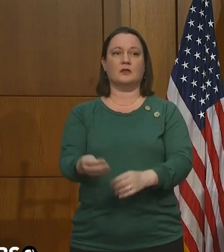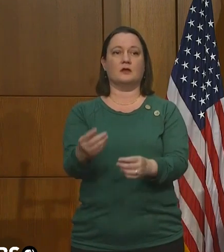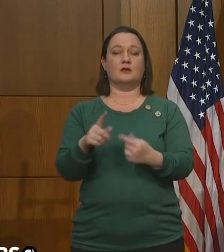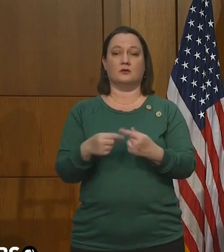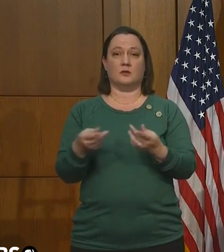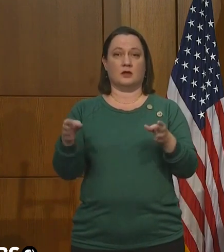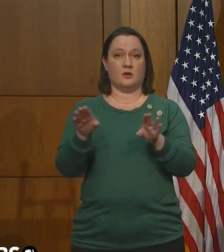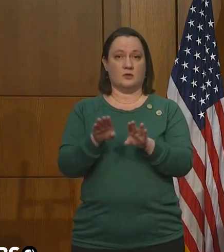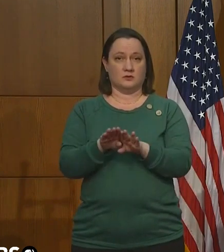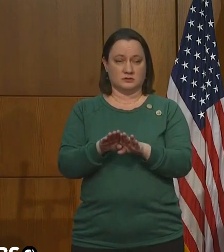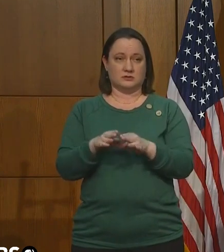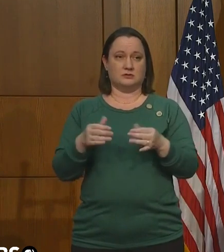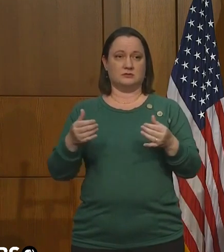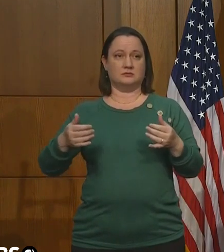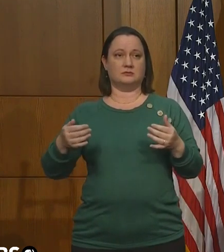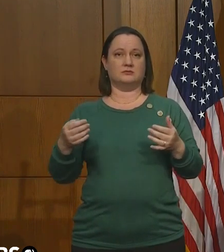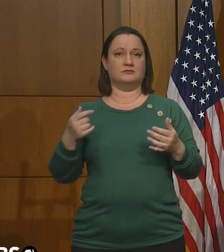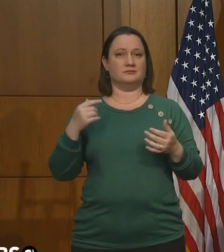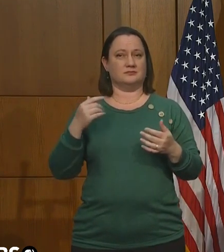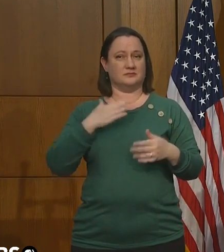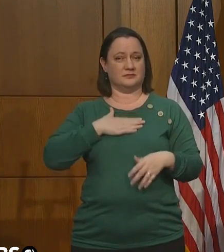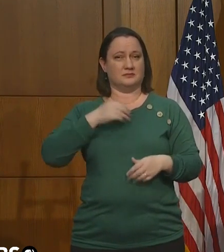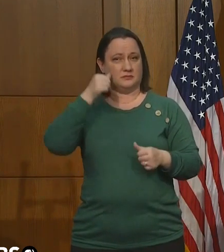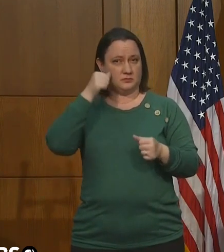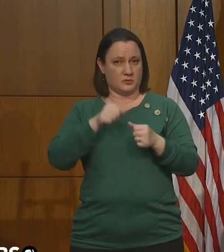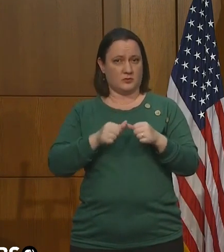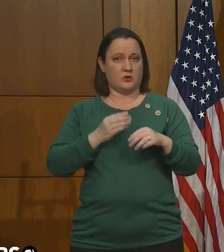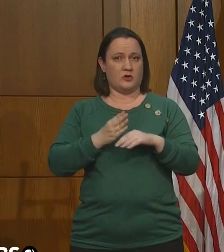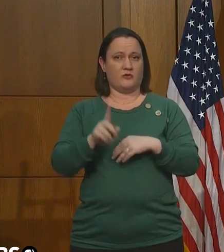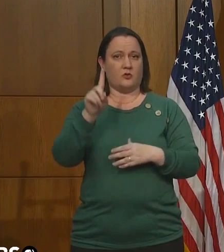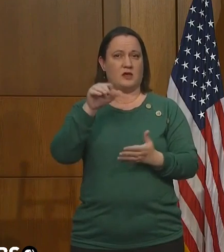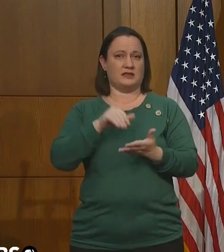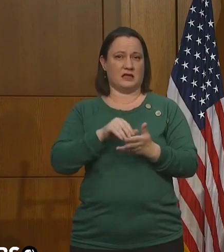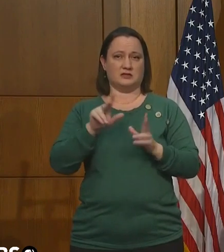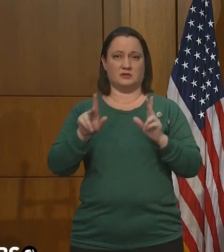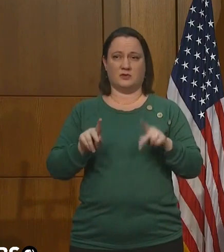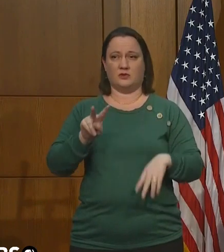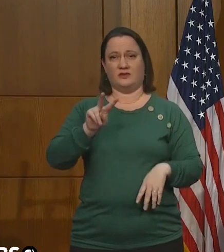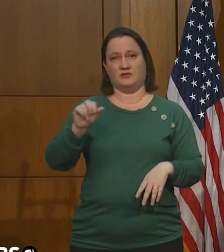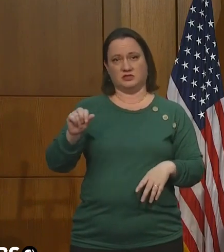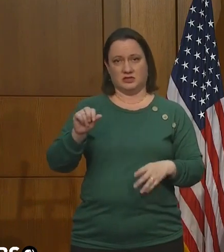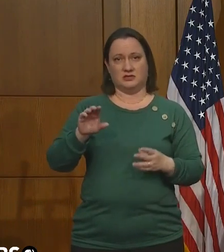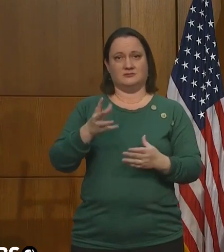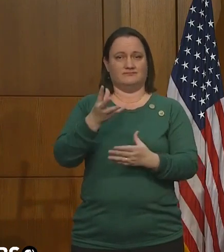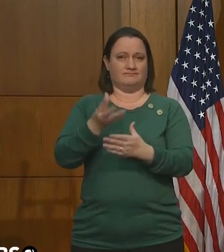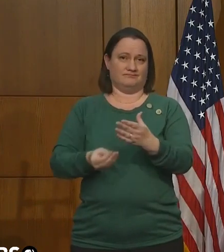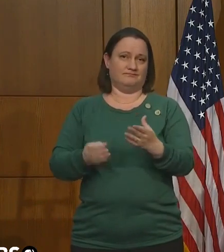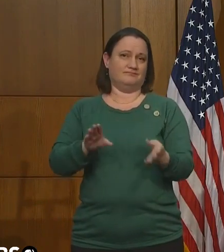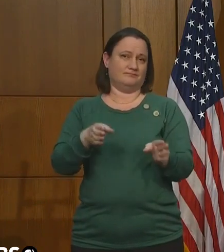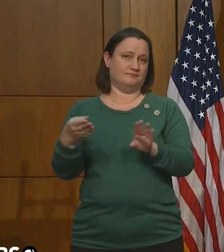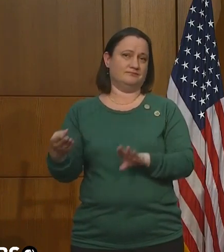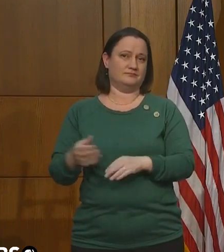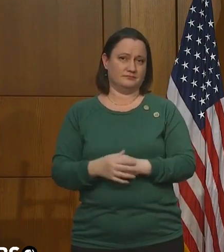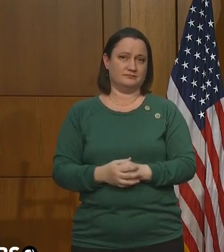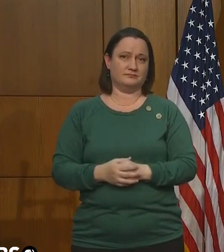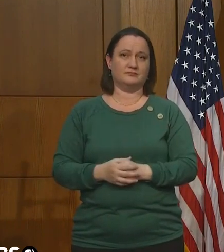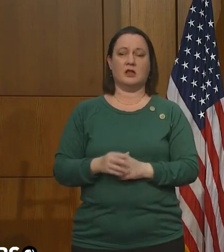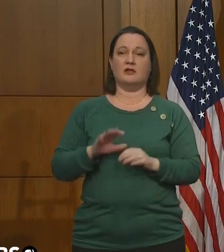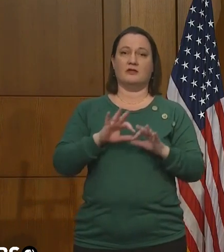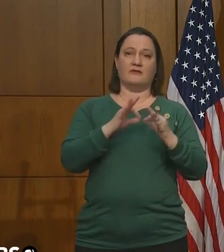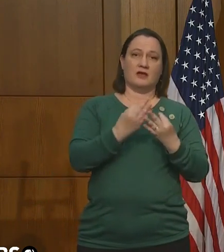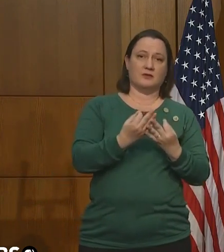remember the over 1,000 people that have lost their lives in Virginia. Remember the families and loved ones of